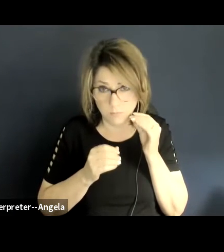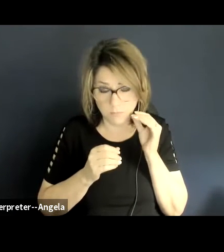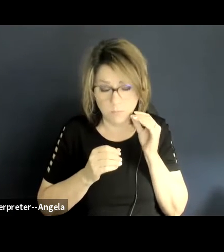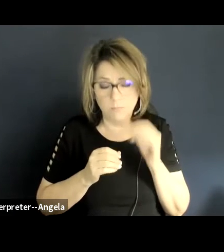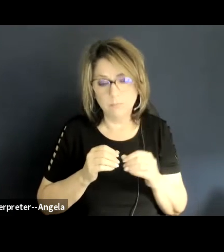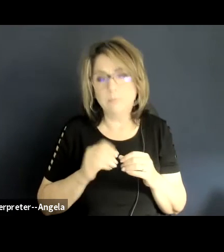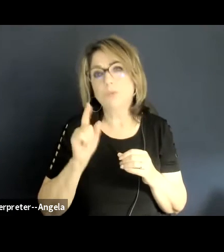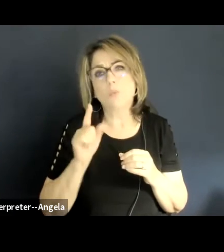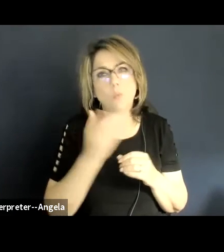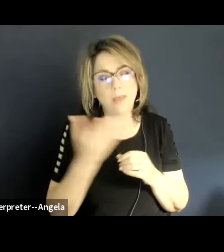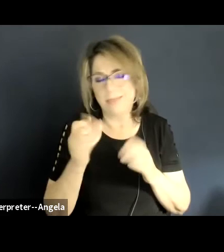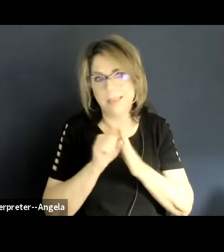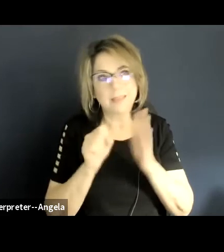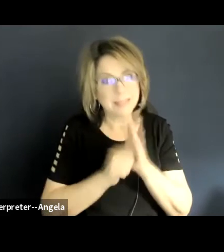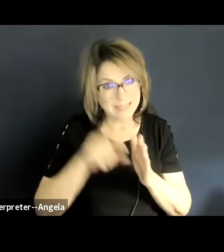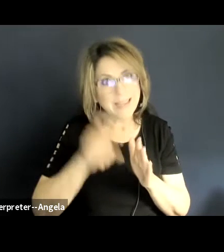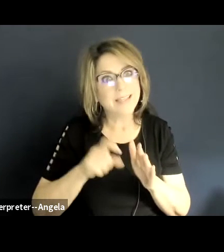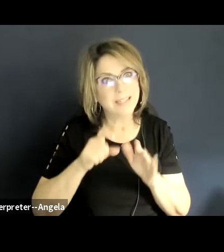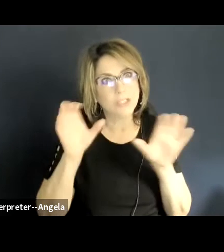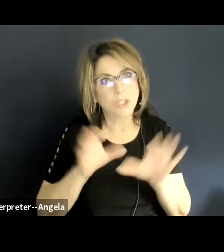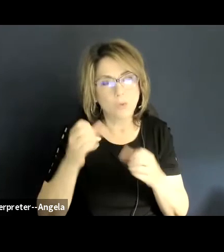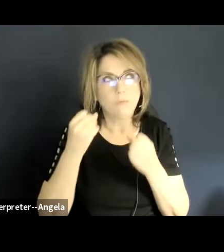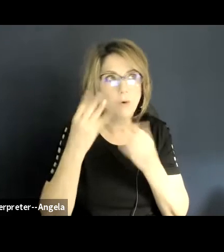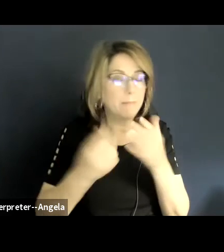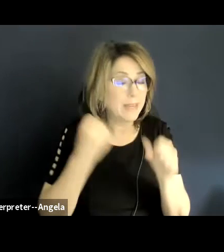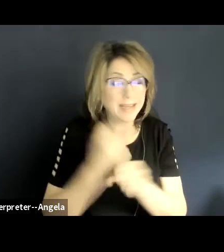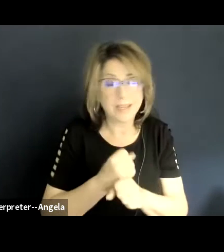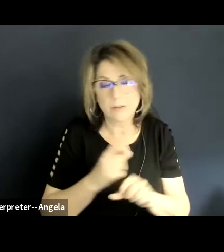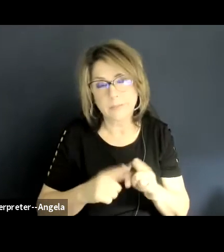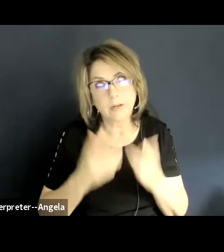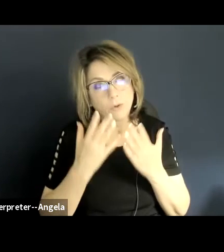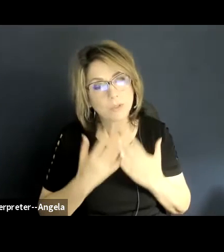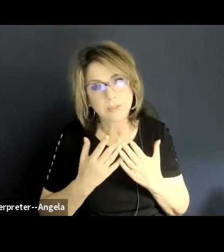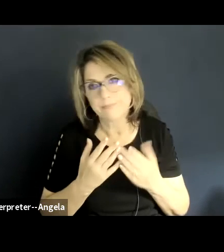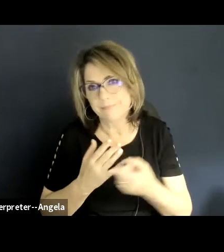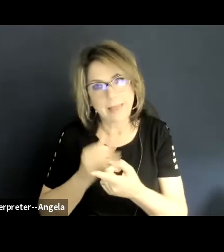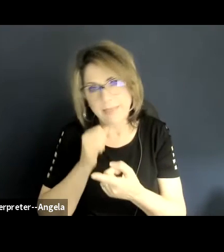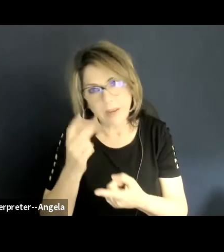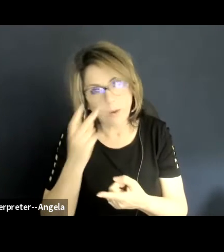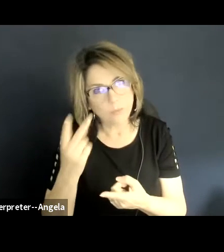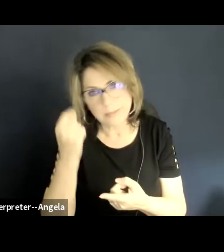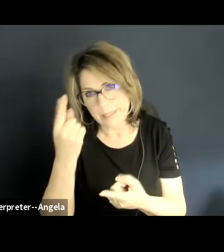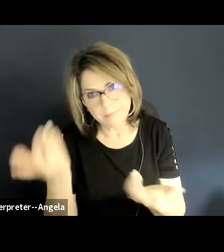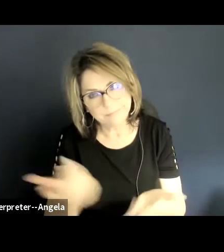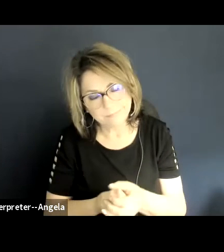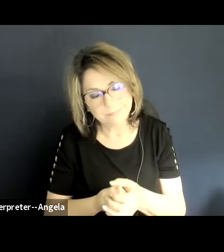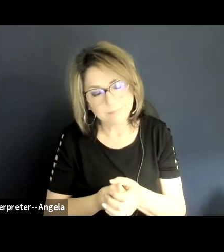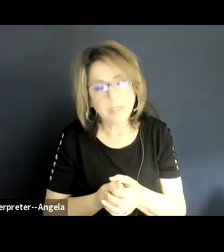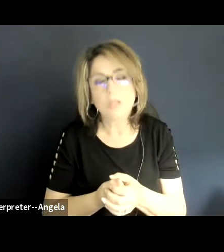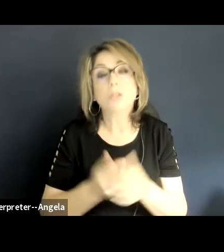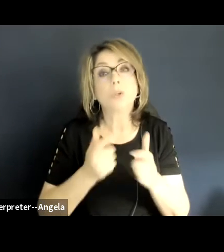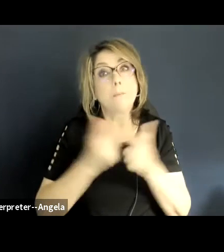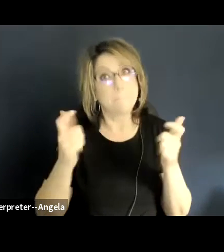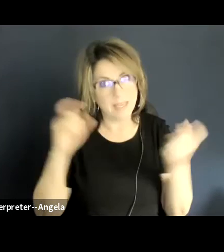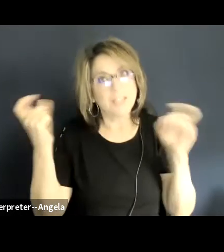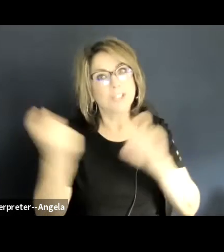the state's really been needing to do for many, many years, but unfortunately, they don't see it that way. So there are some big changes that are